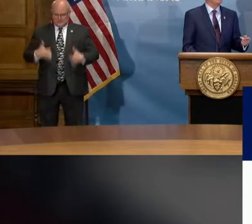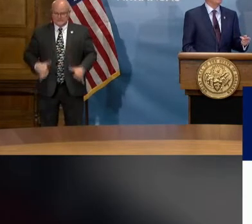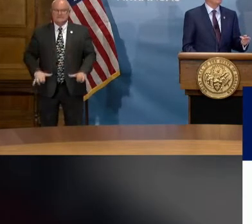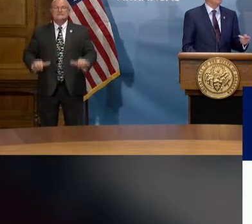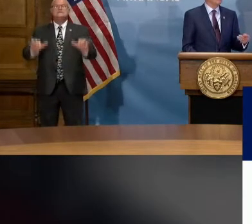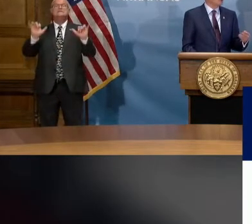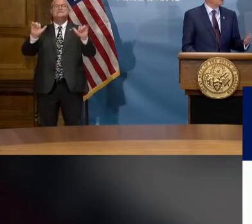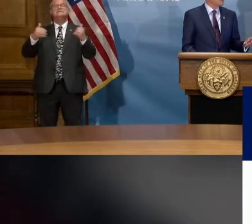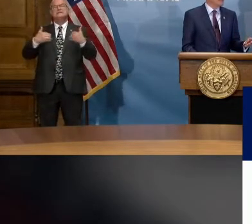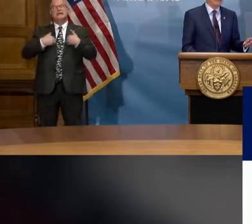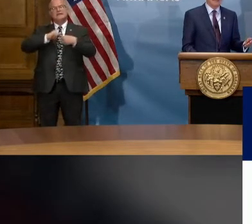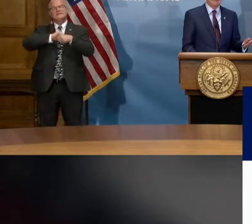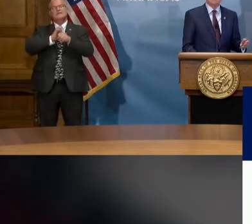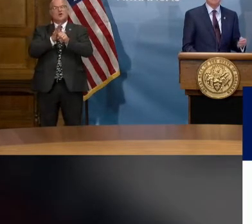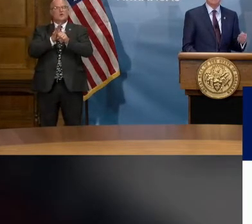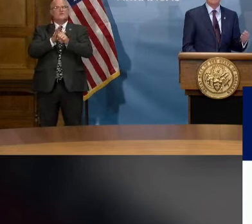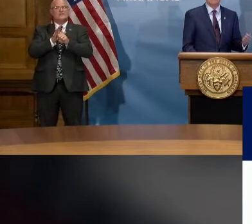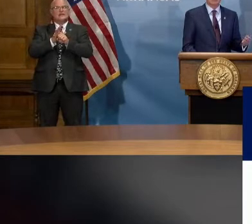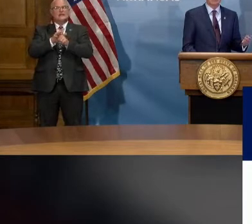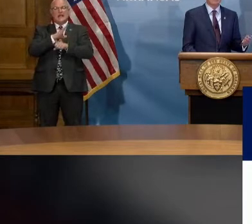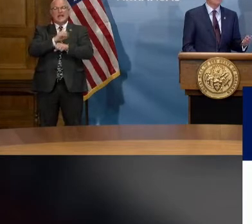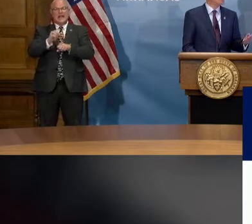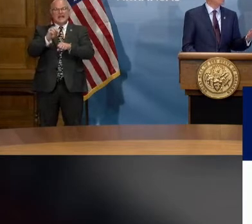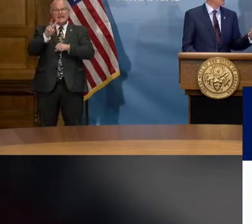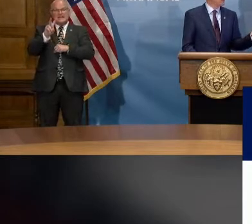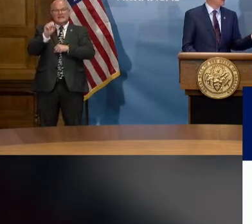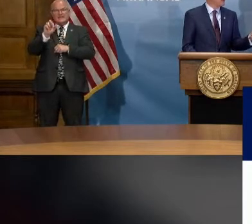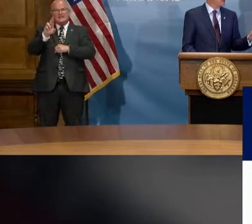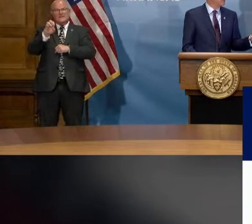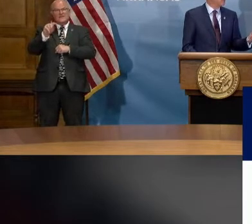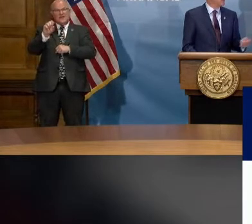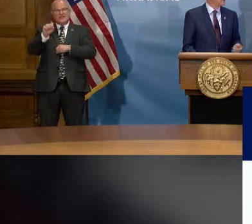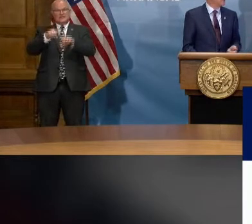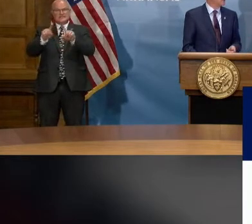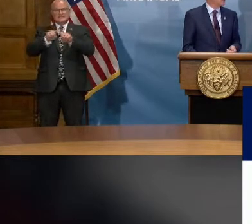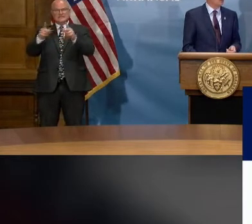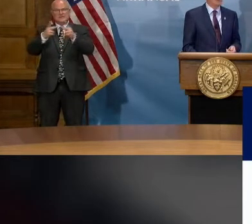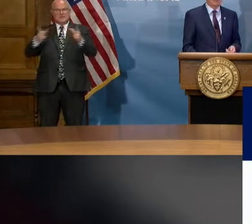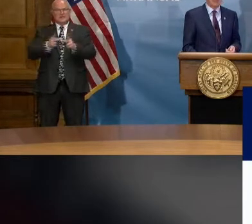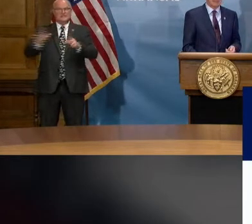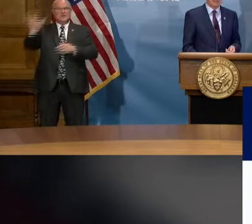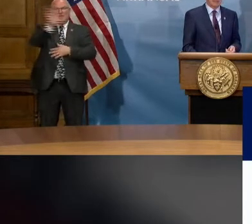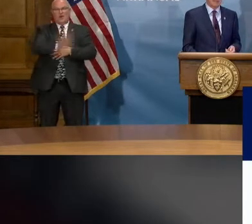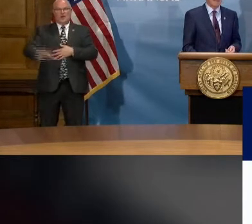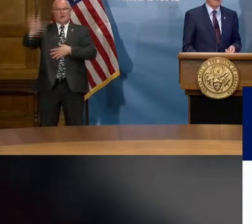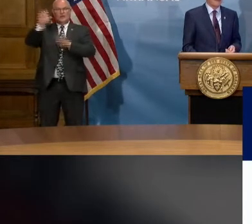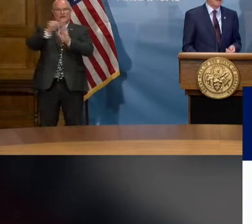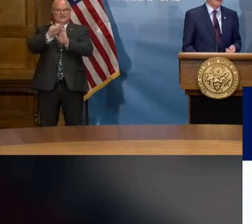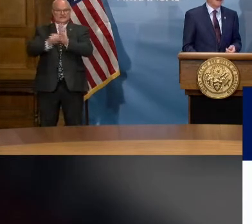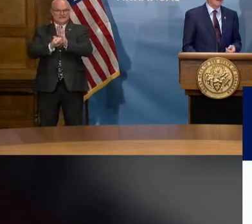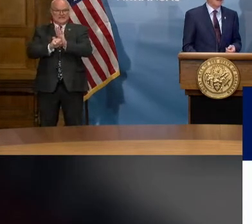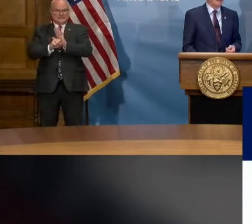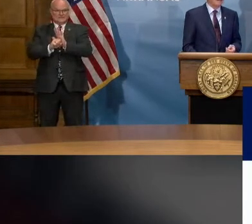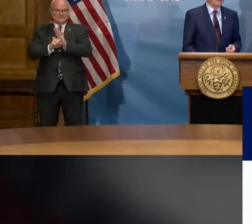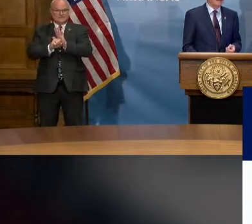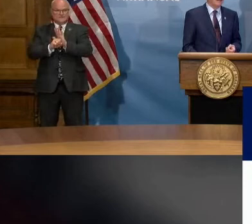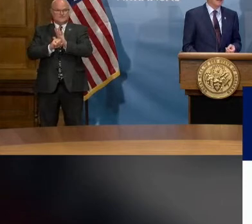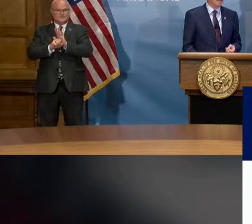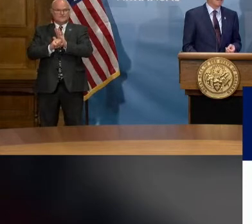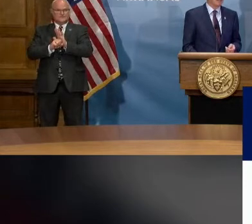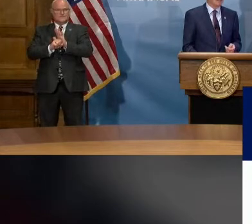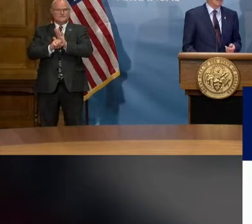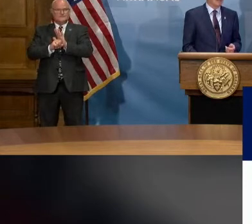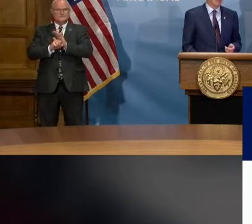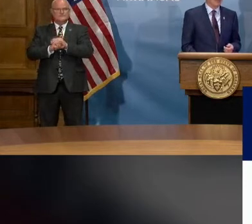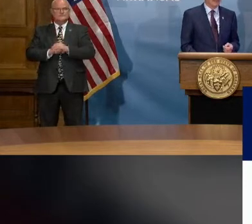have COVID-19 and its variants that are in different places across the state. And then